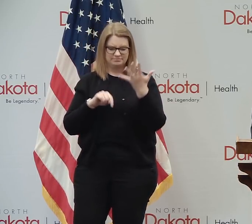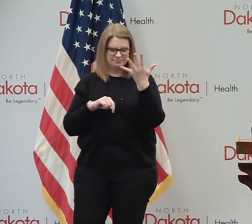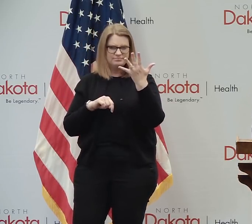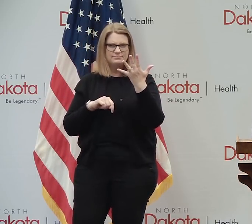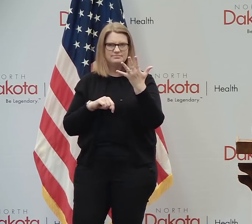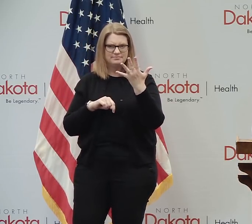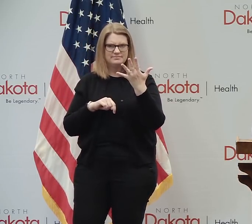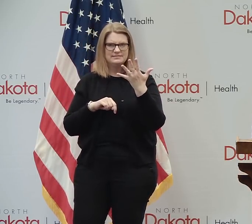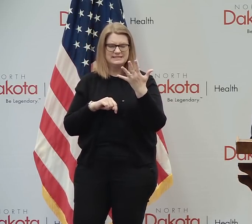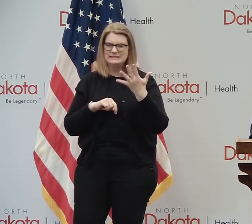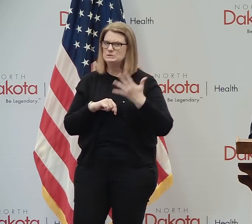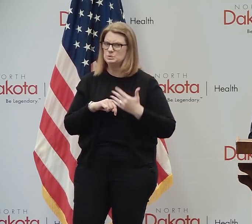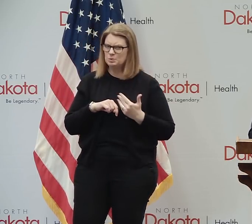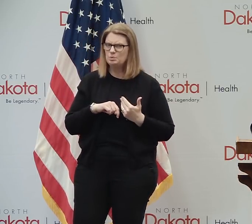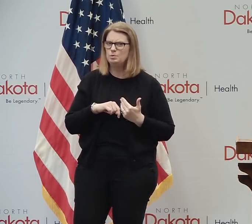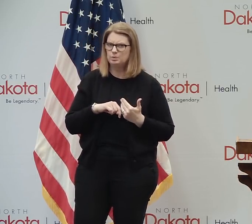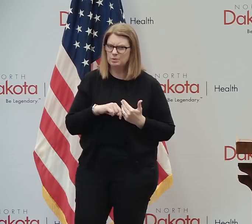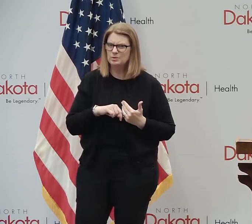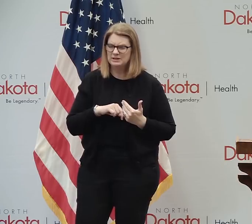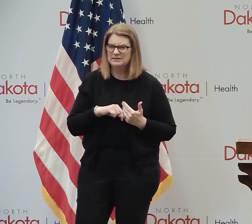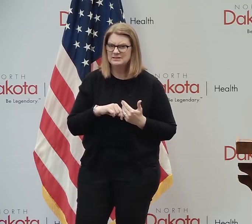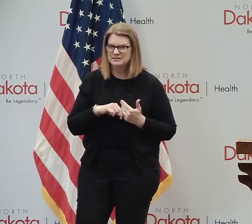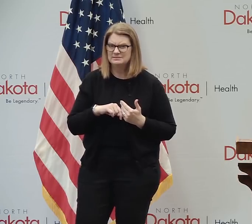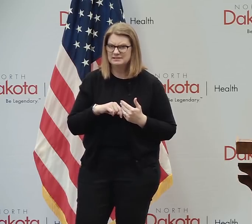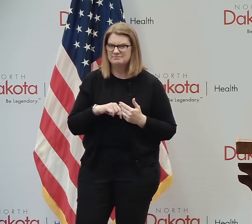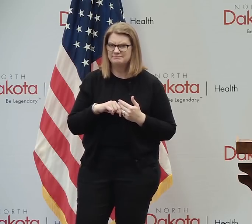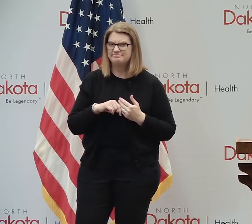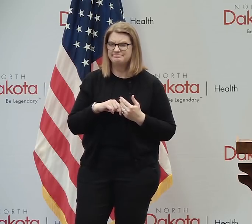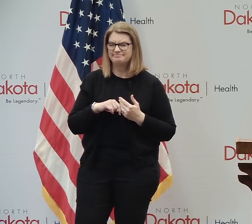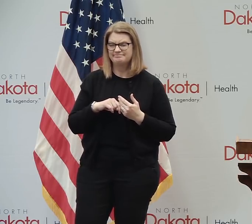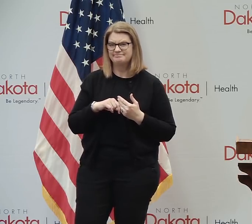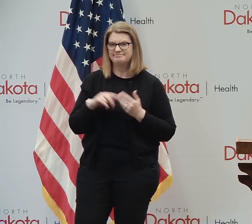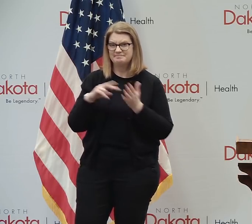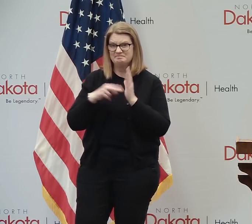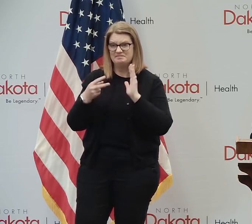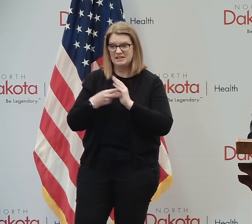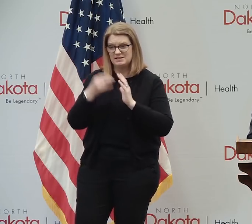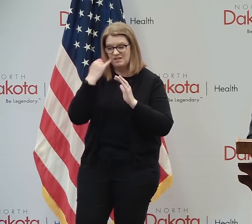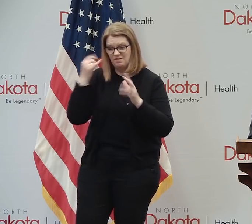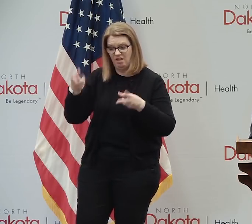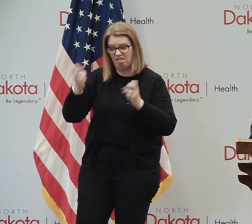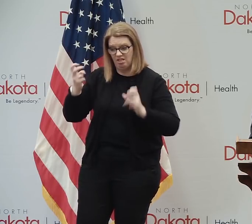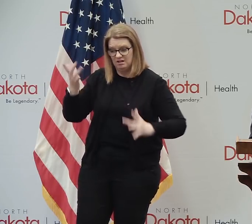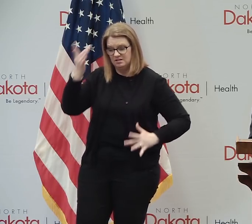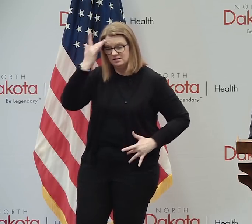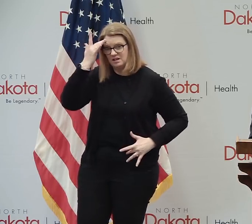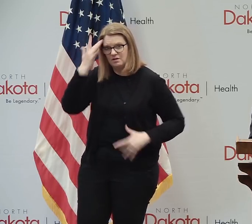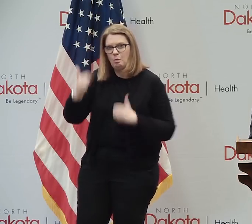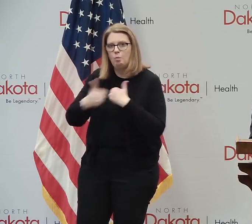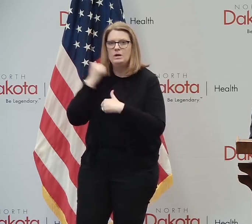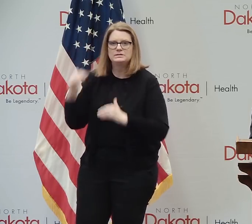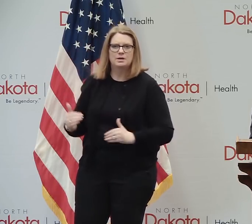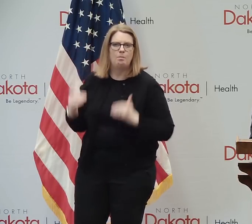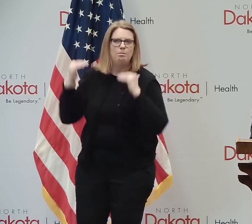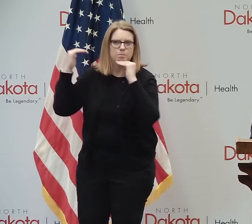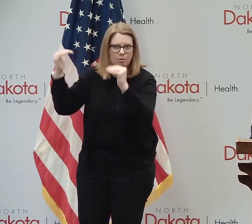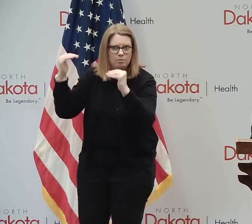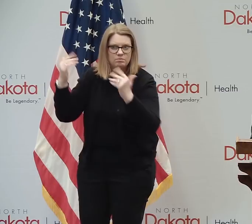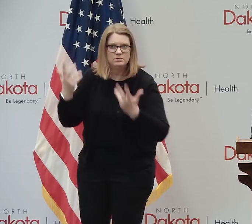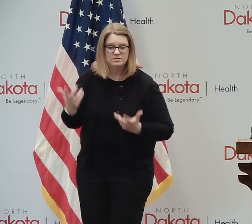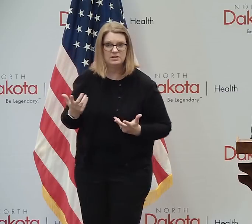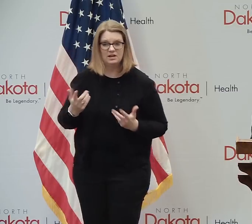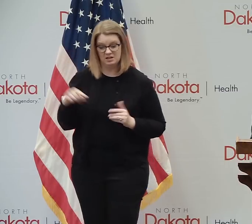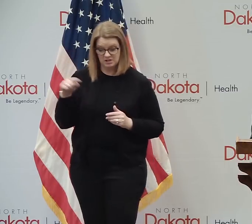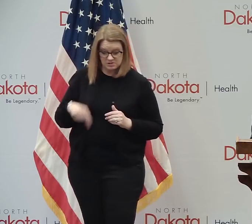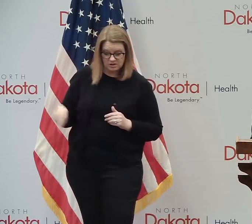those factors increase risk for this. And then, of course, we take those individuals that may have those underlying